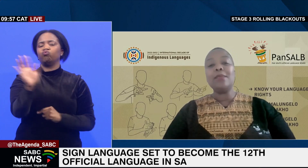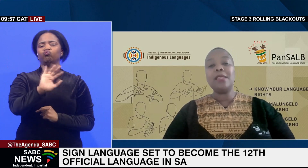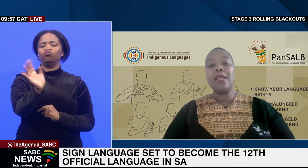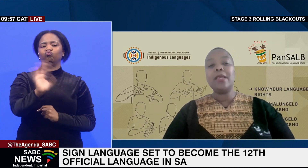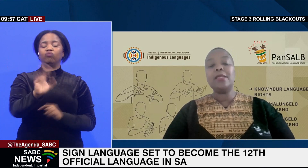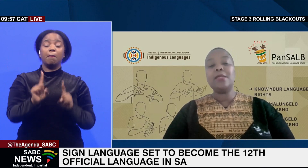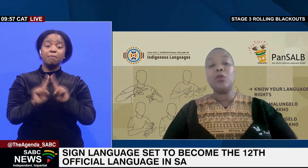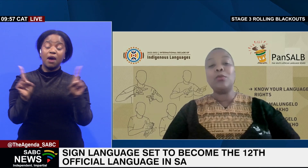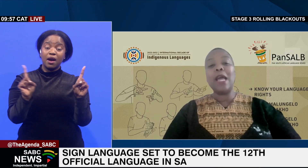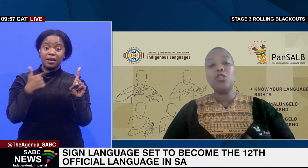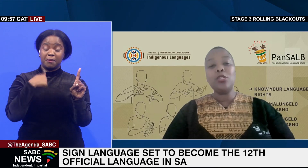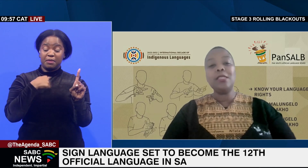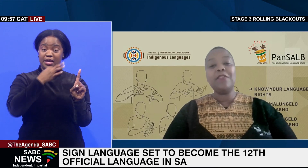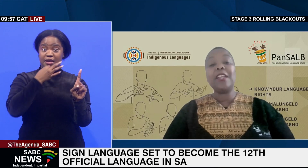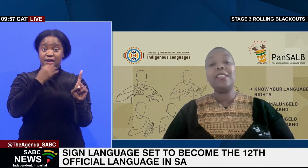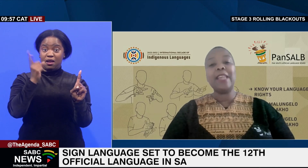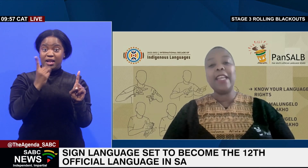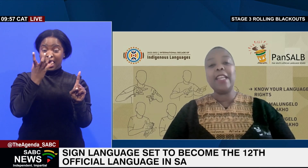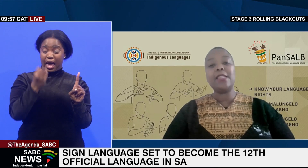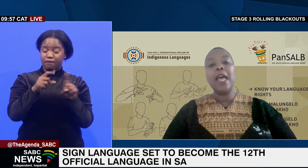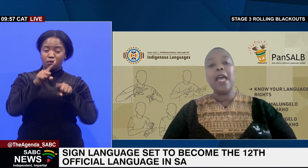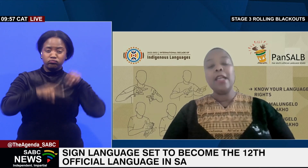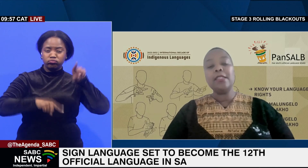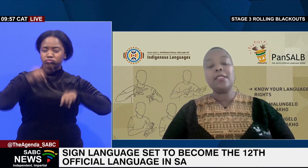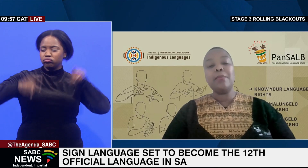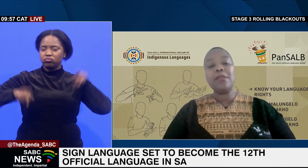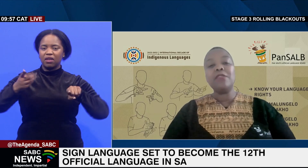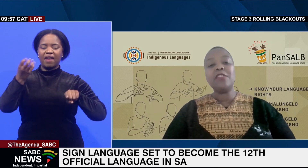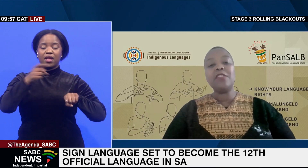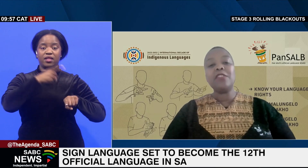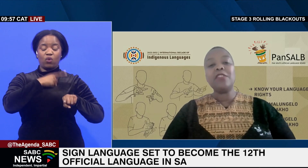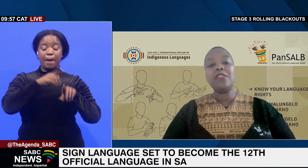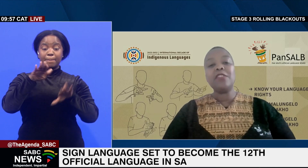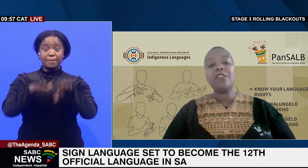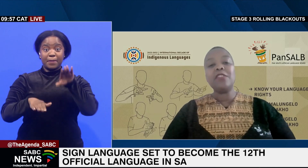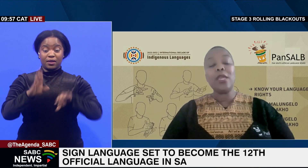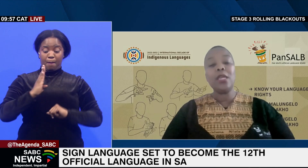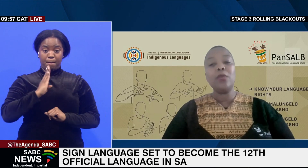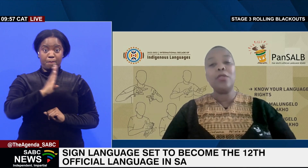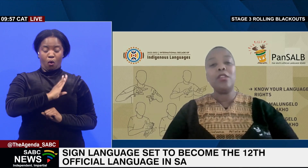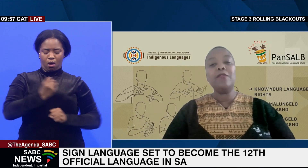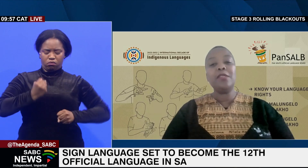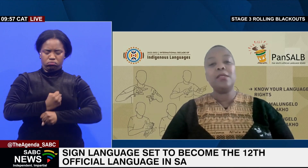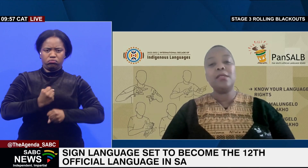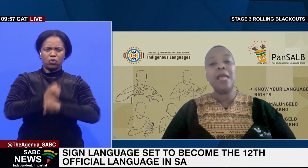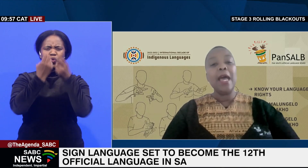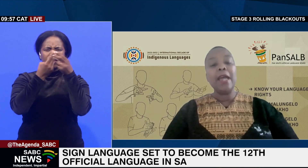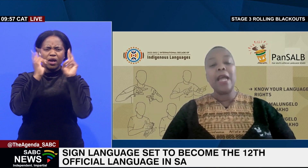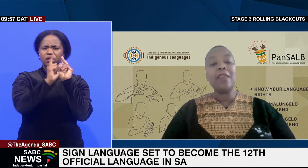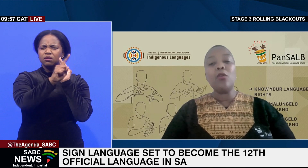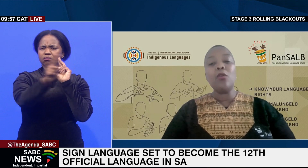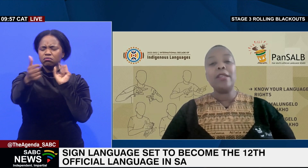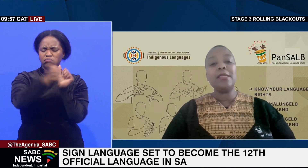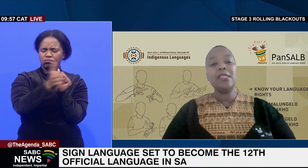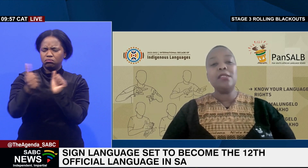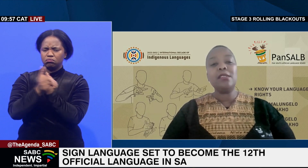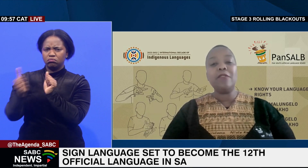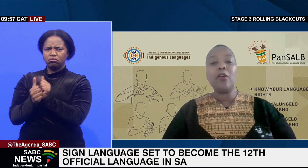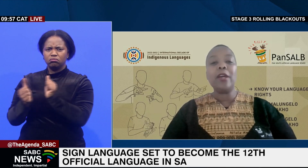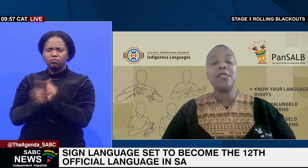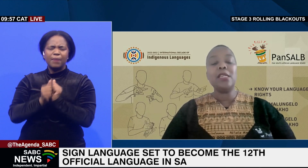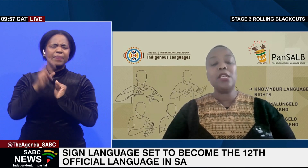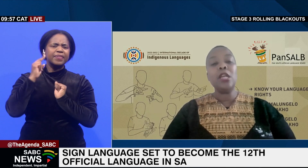what I'm saying is they're using different dialects. Hence, the Pan South African Language Board is working with the universities and other organizations,